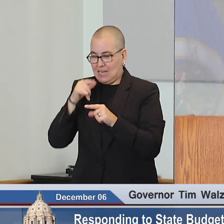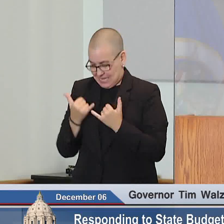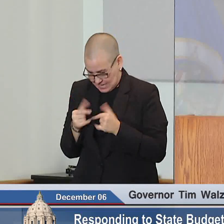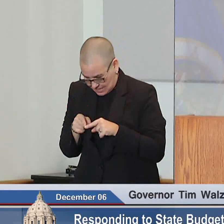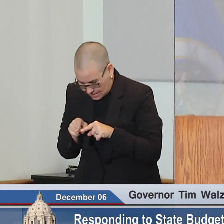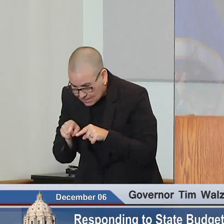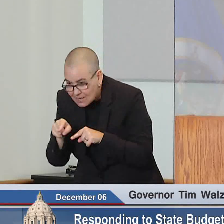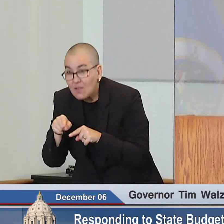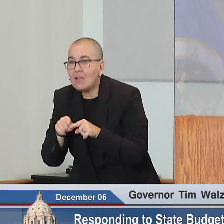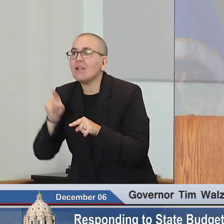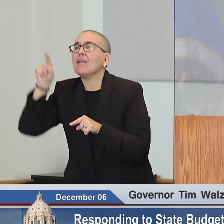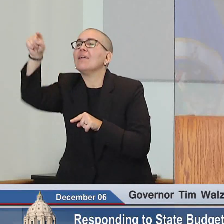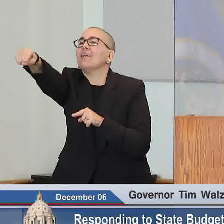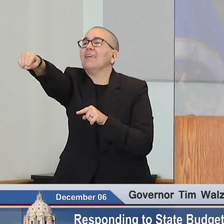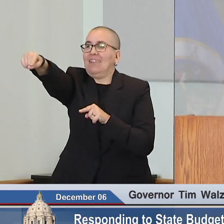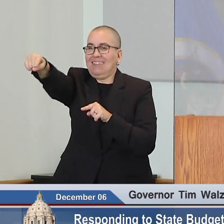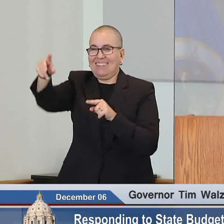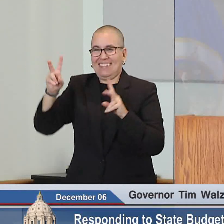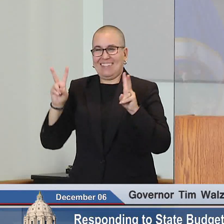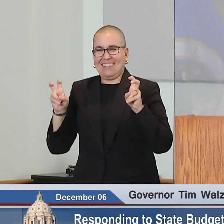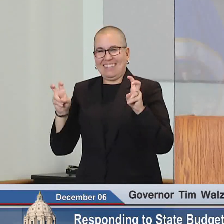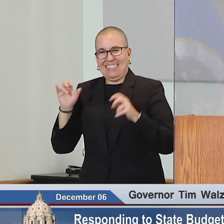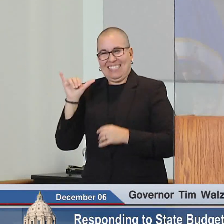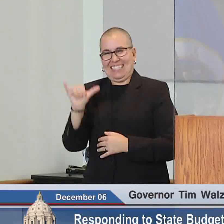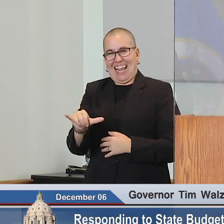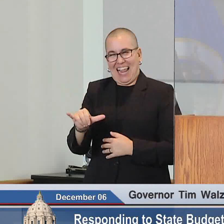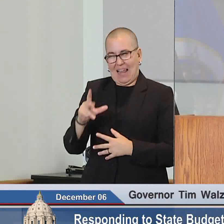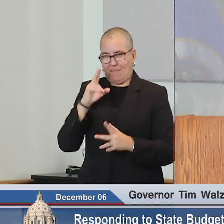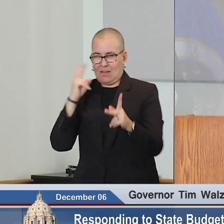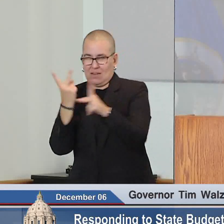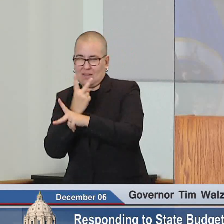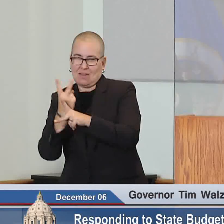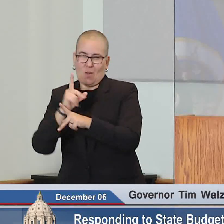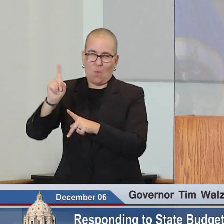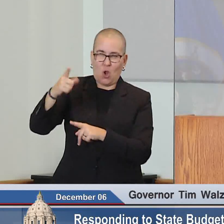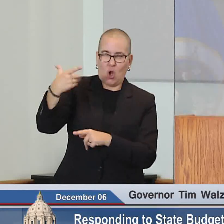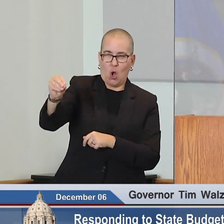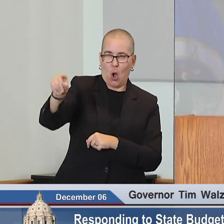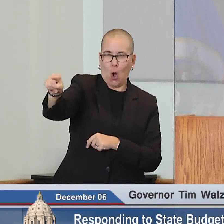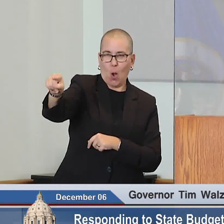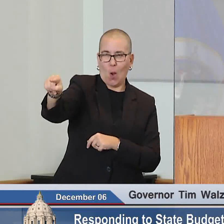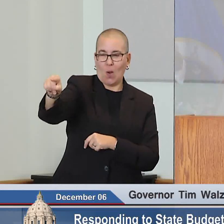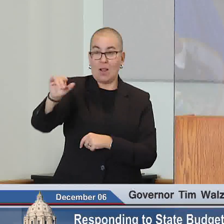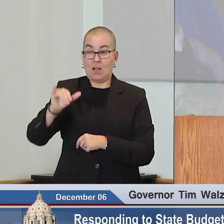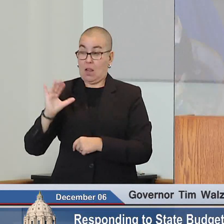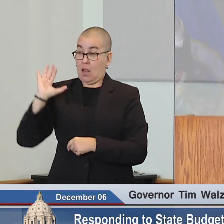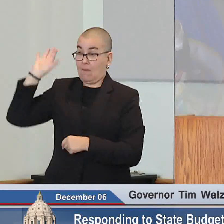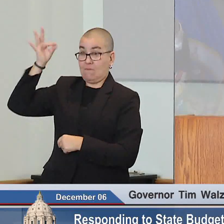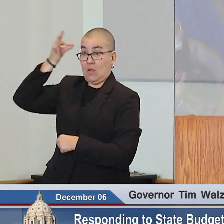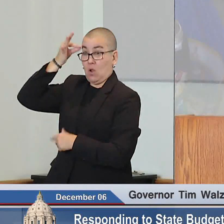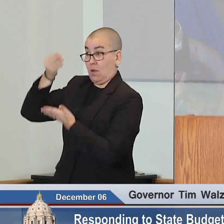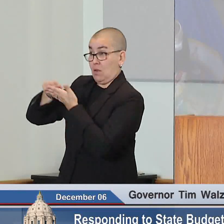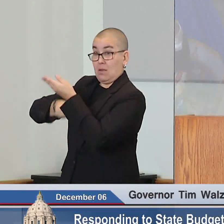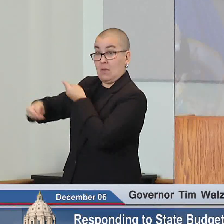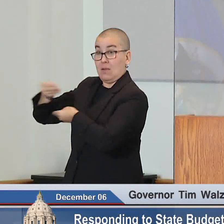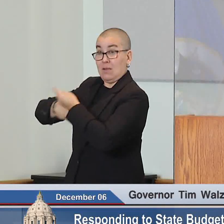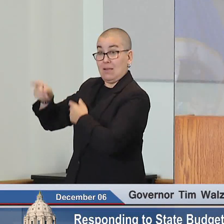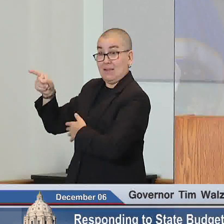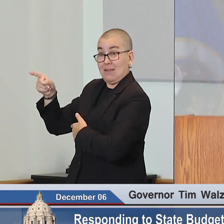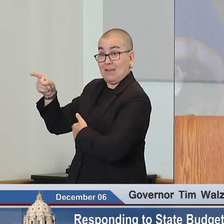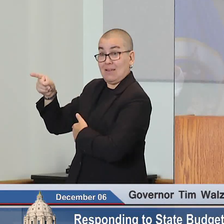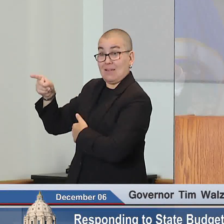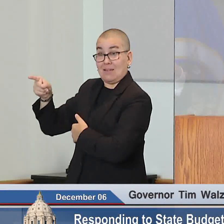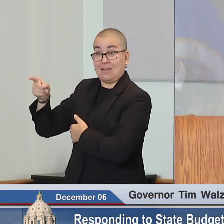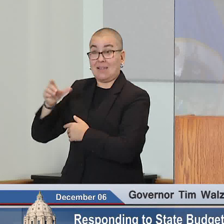the things we learned when our trade missions, which have proven pretty fruitful, though, countries like Japan and Finland that